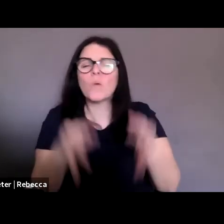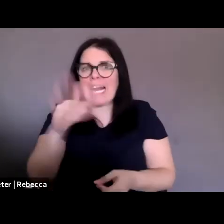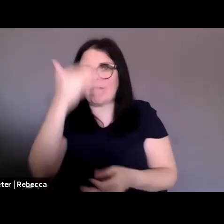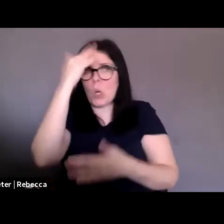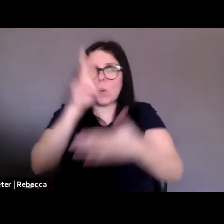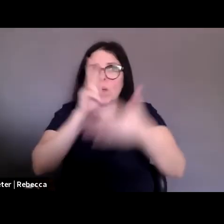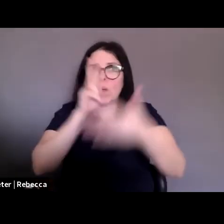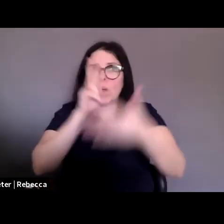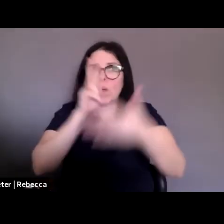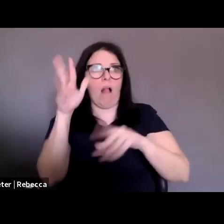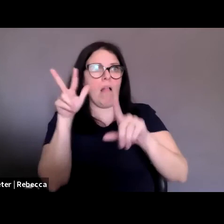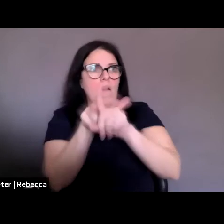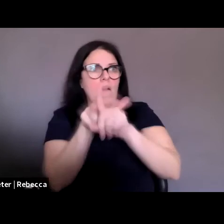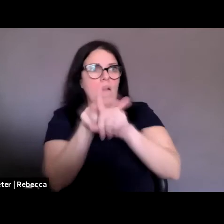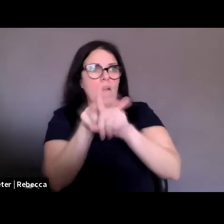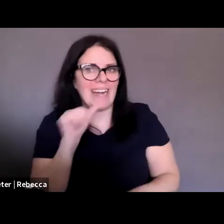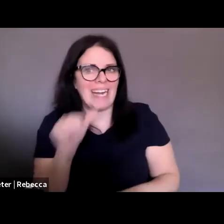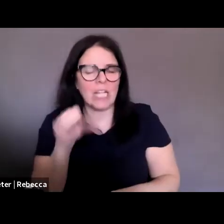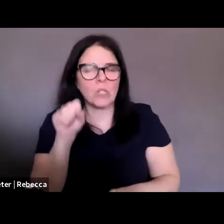So you have to